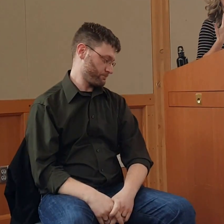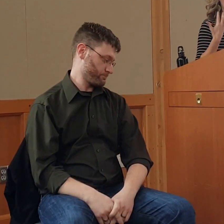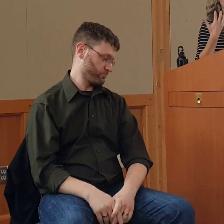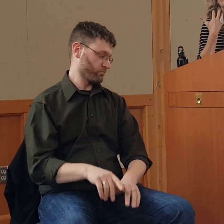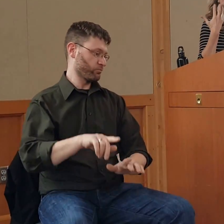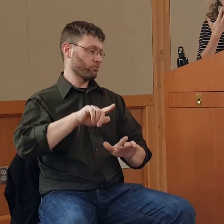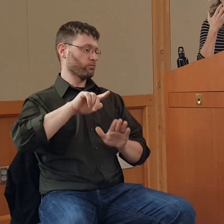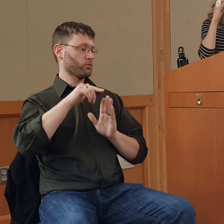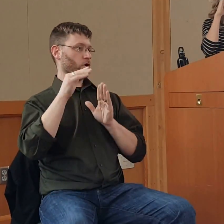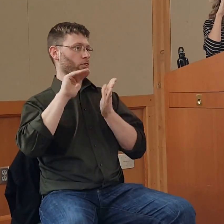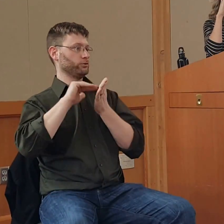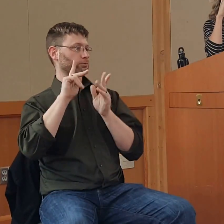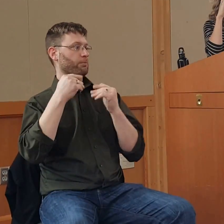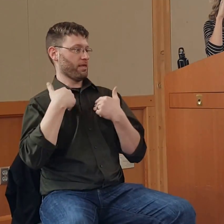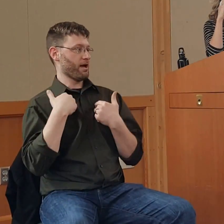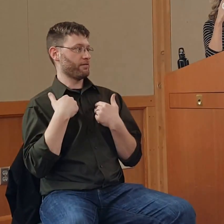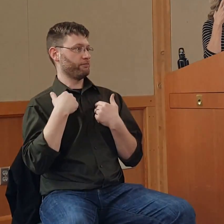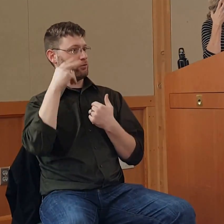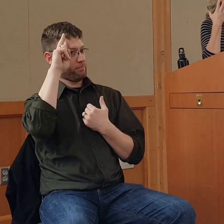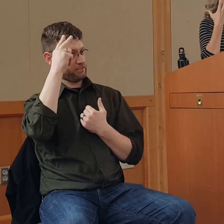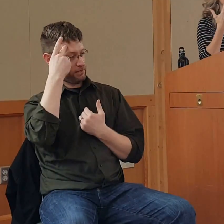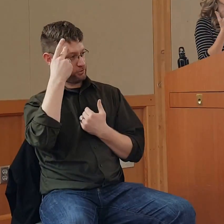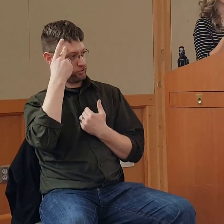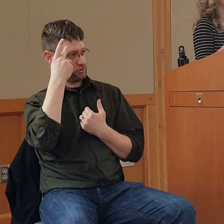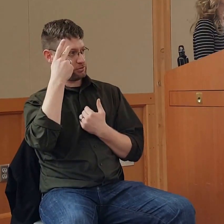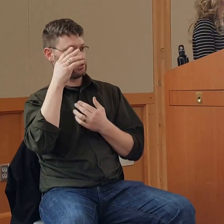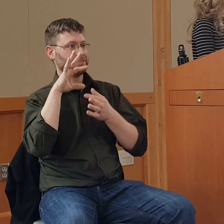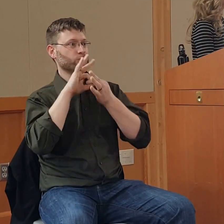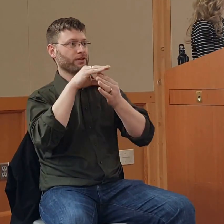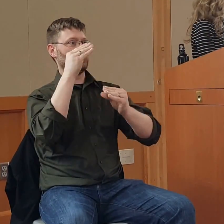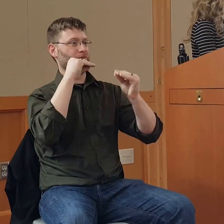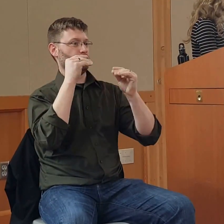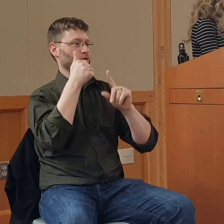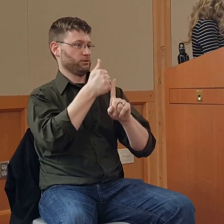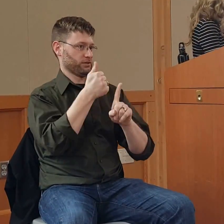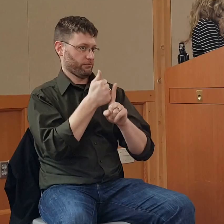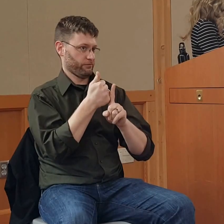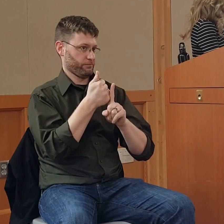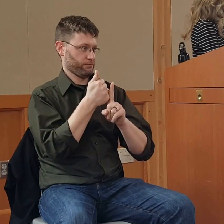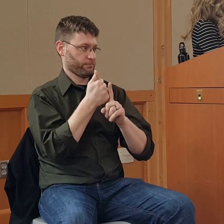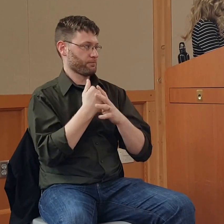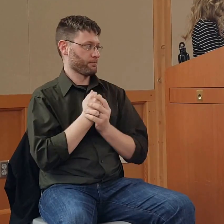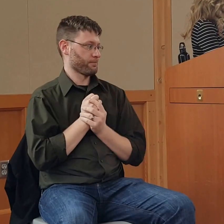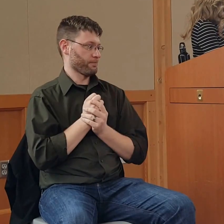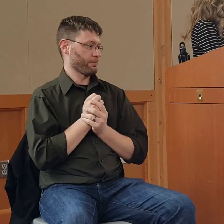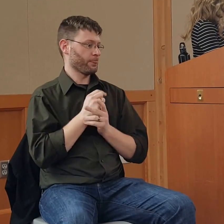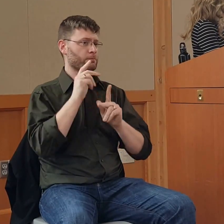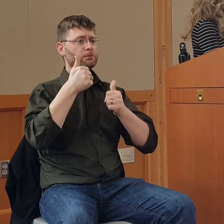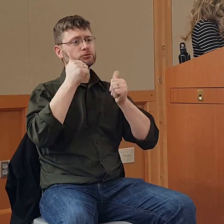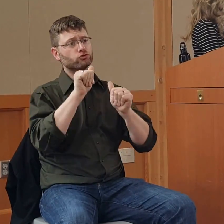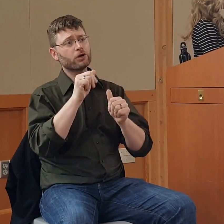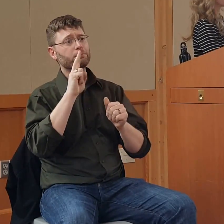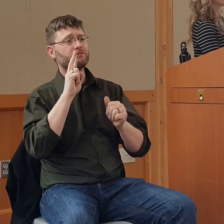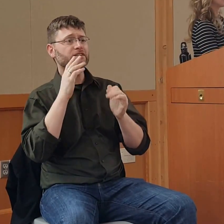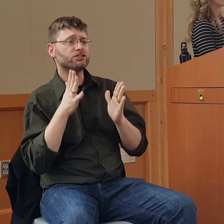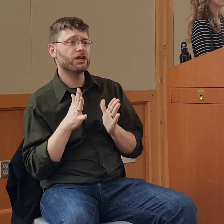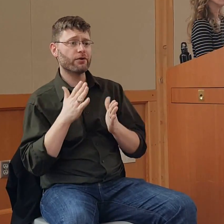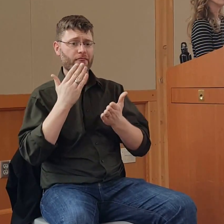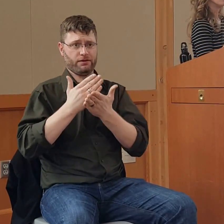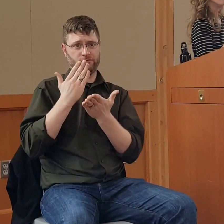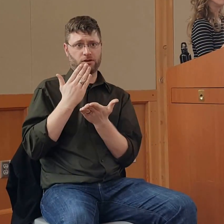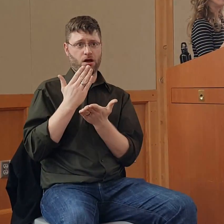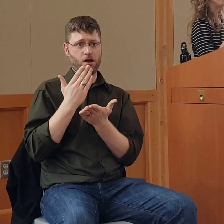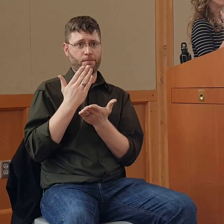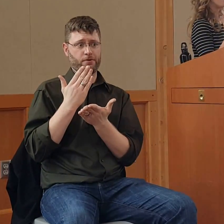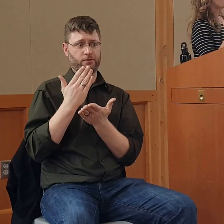have, and the blocks they have, and the misconceptions they have to do with the food itself. So a lot of people said who have tried being vegetarian but stopped, a lot of them say